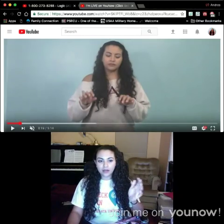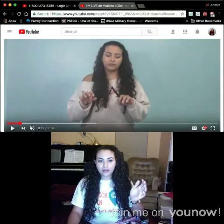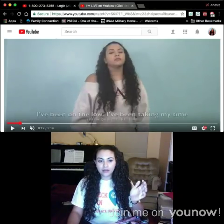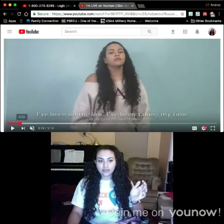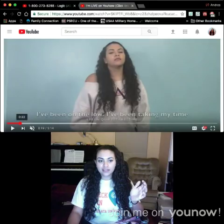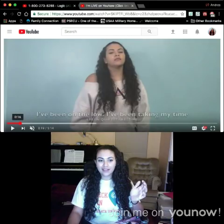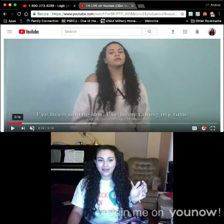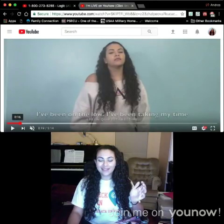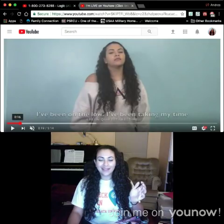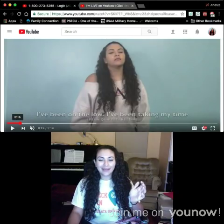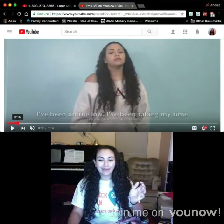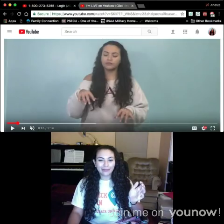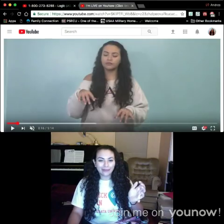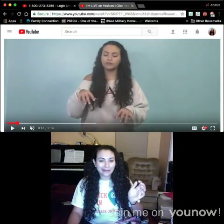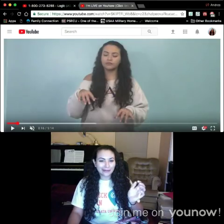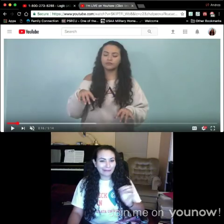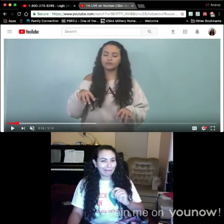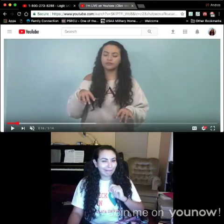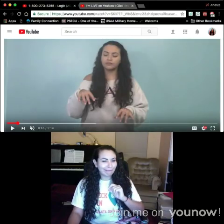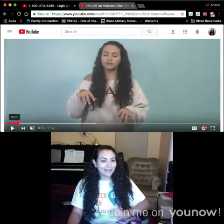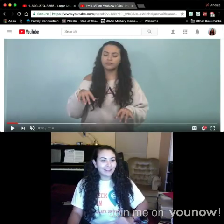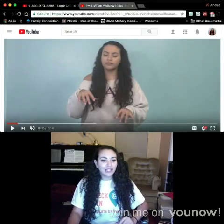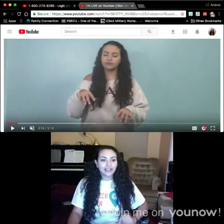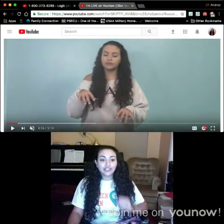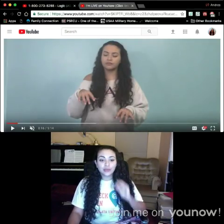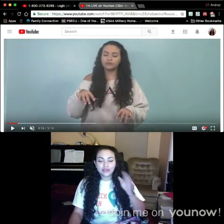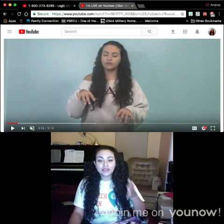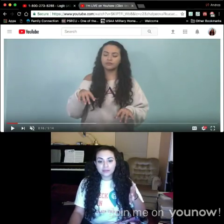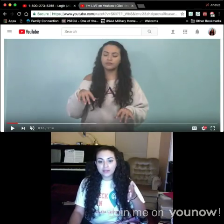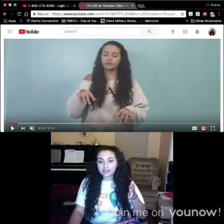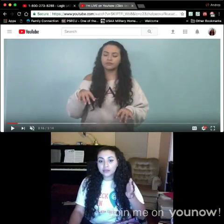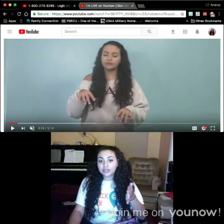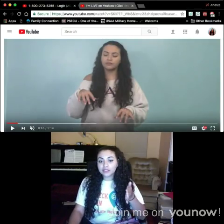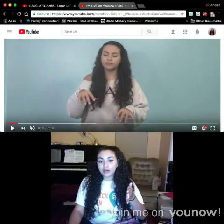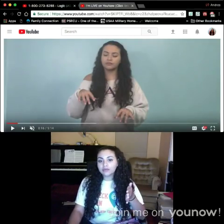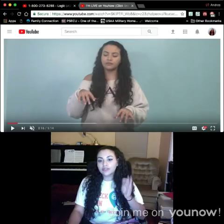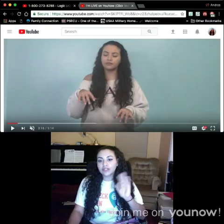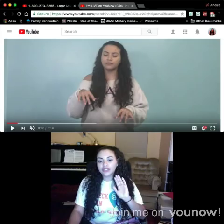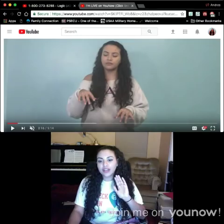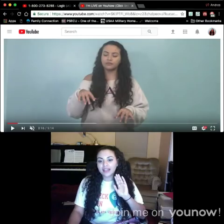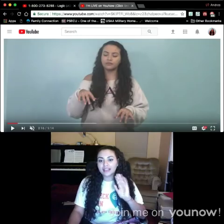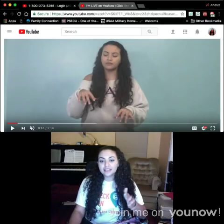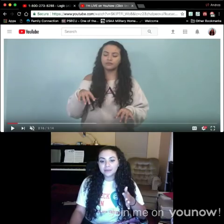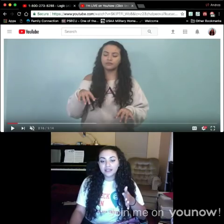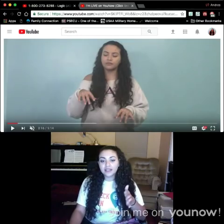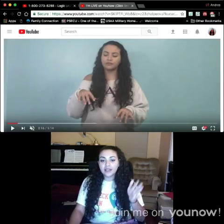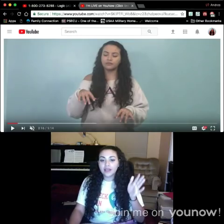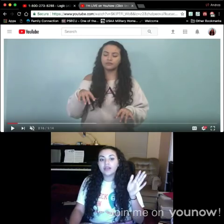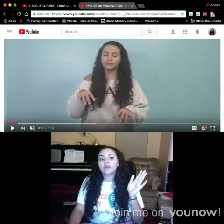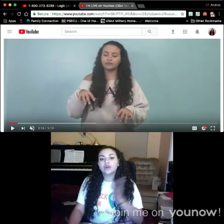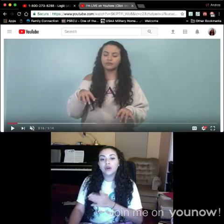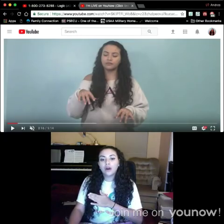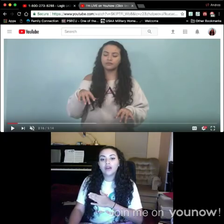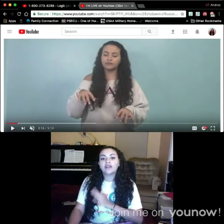part because I think you guys got that part pretty down. And let's do it this speed. It's pretty slow, so let's try it this speed and